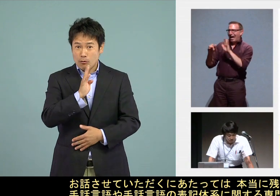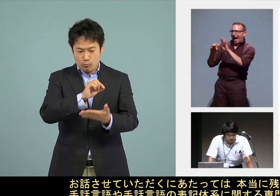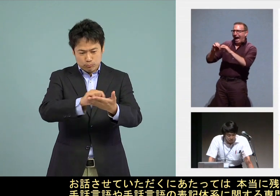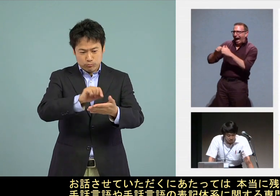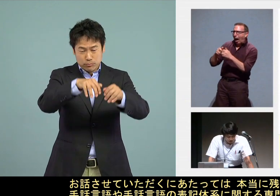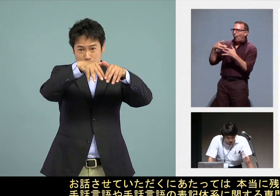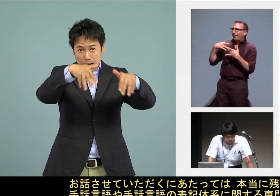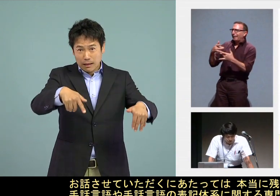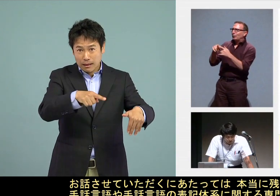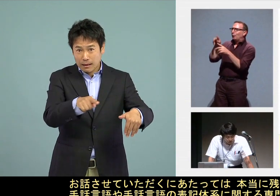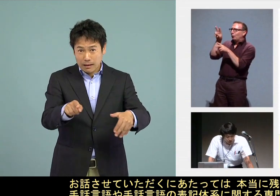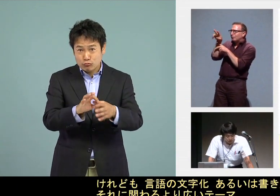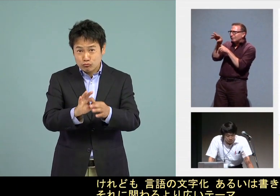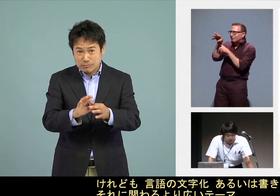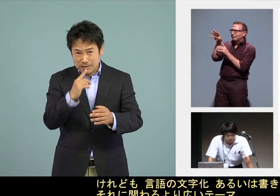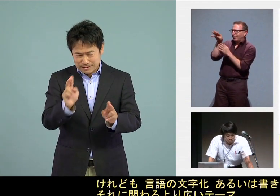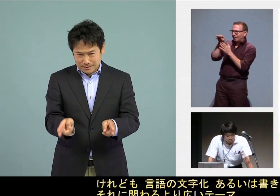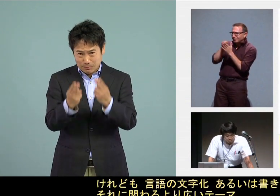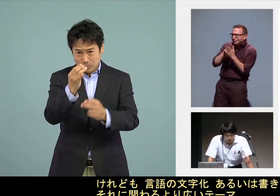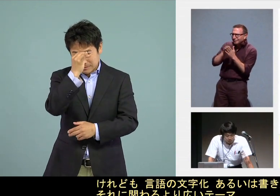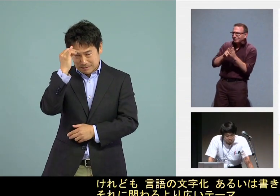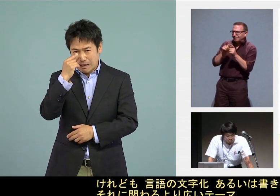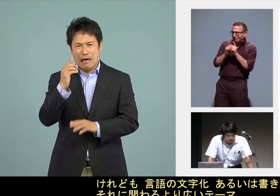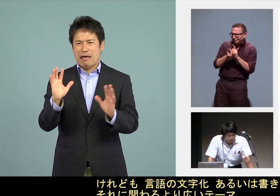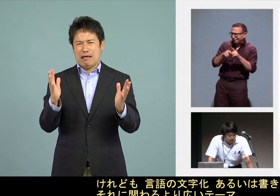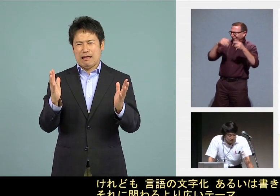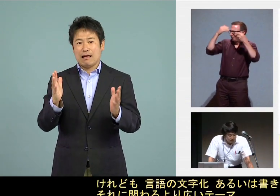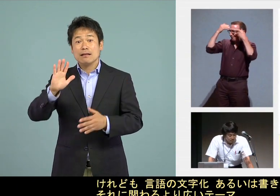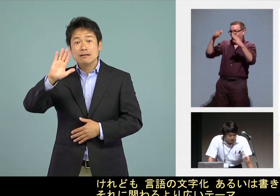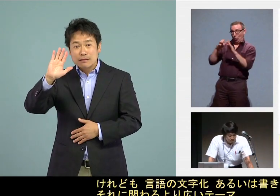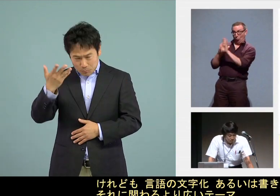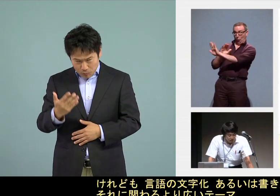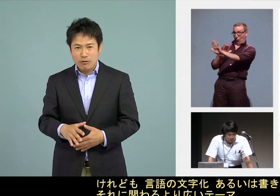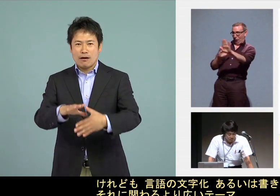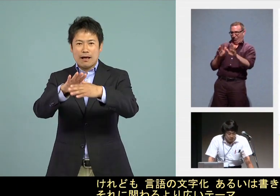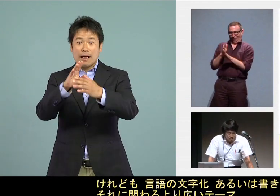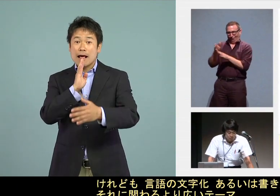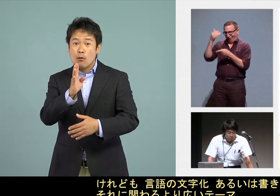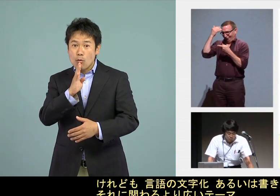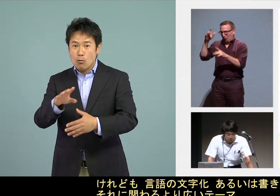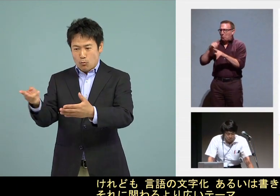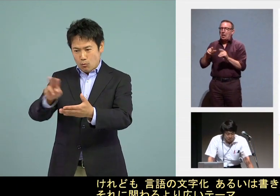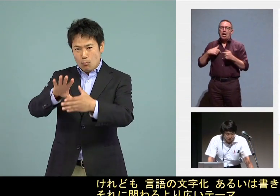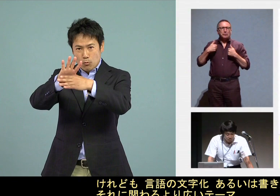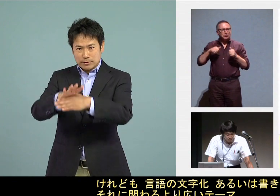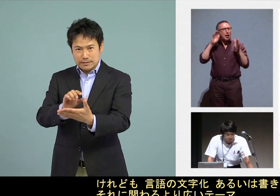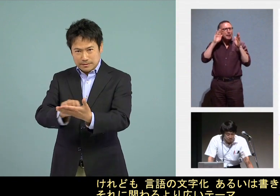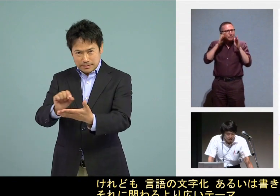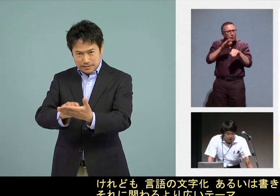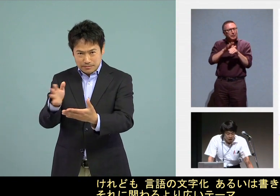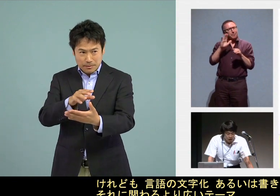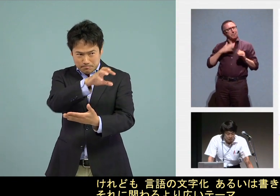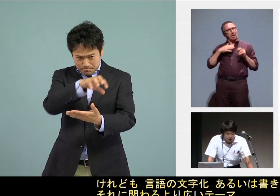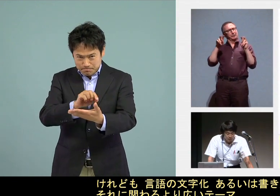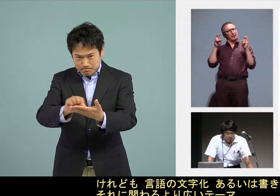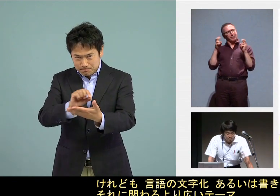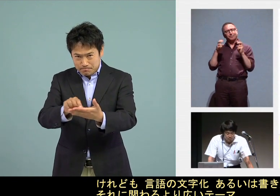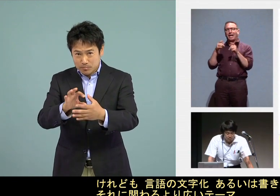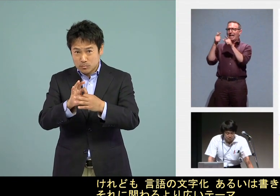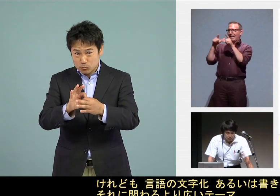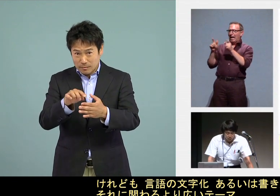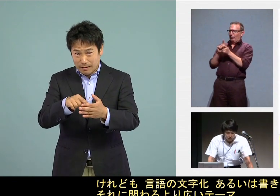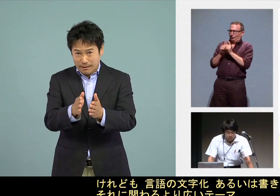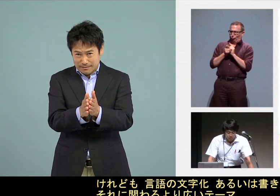sign languages, but I'm going to try to talk about the topic of language transcription,